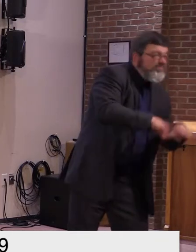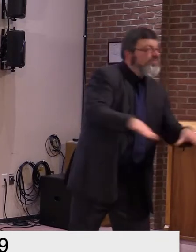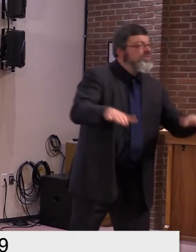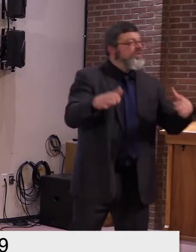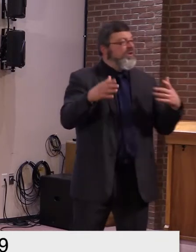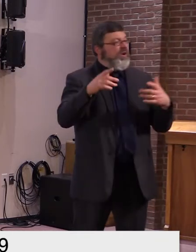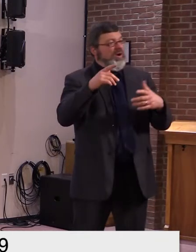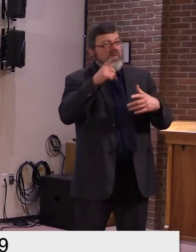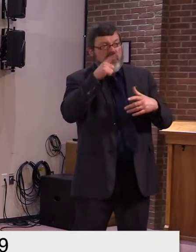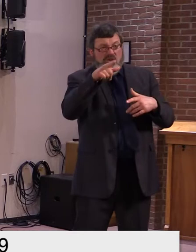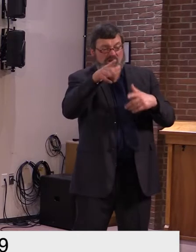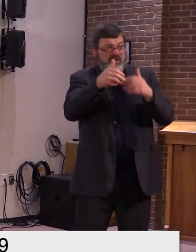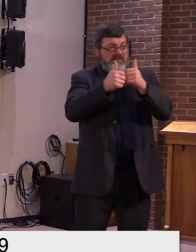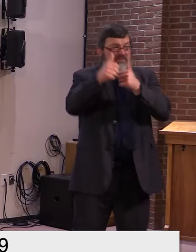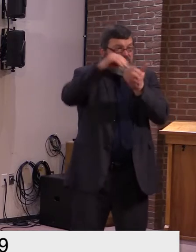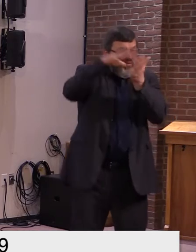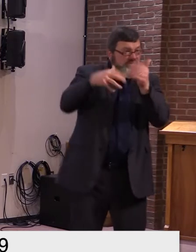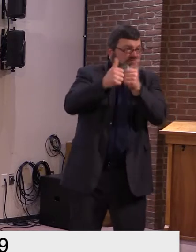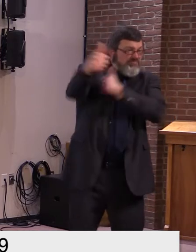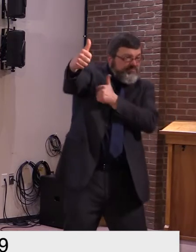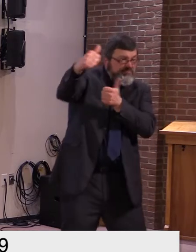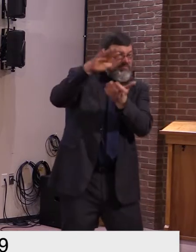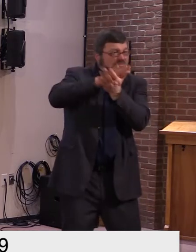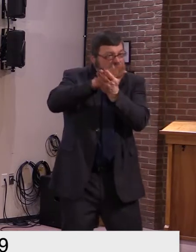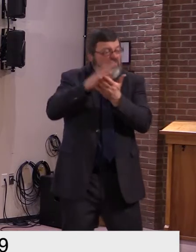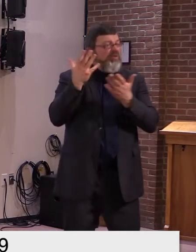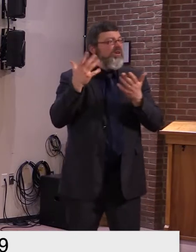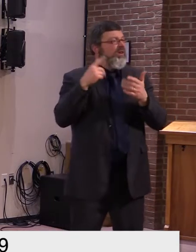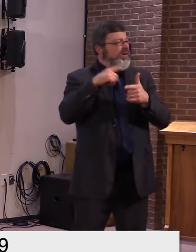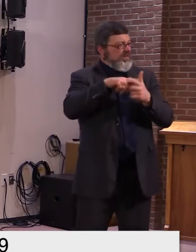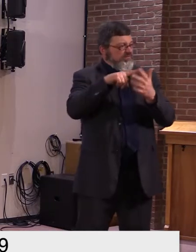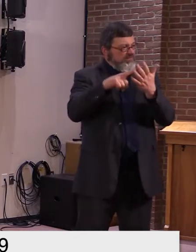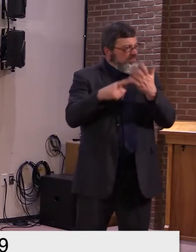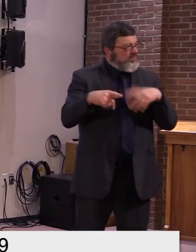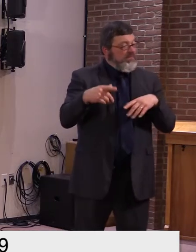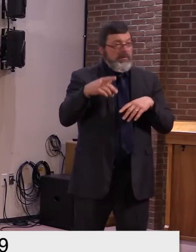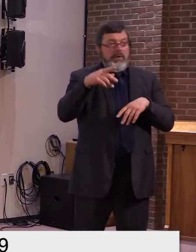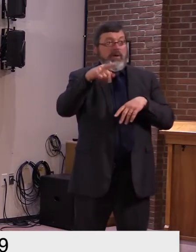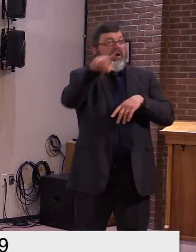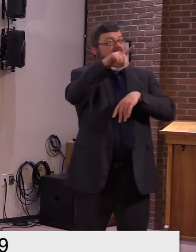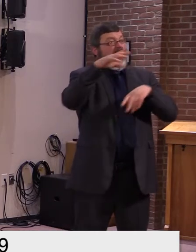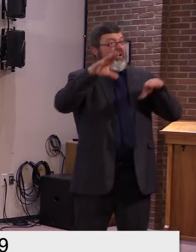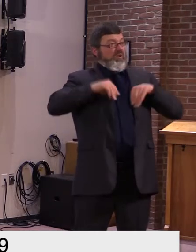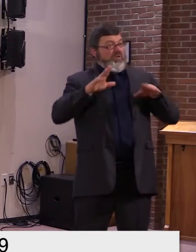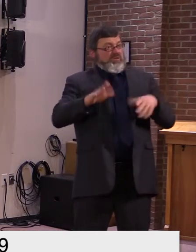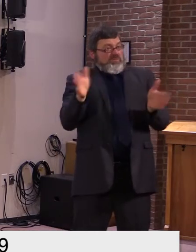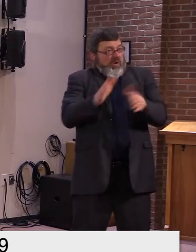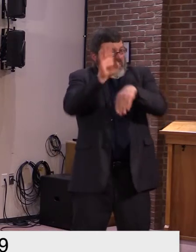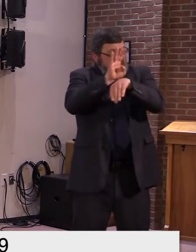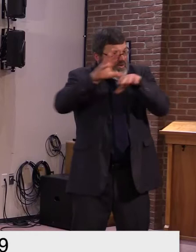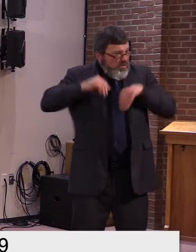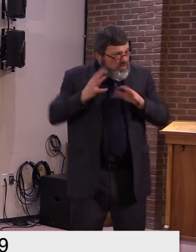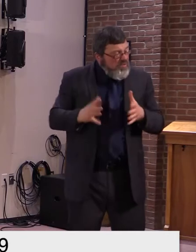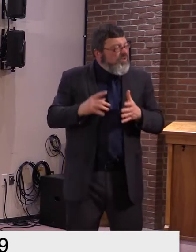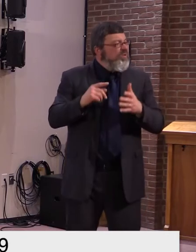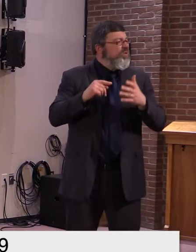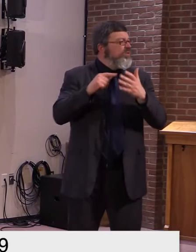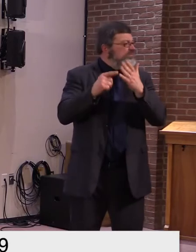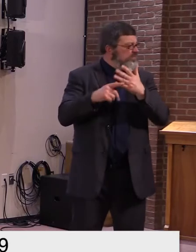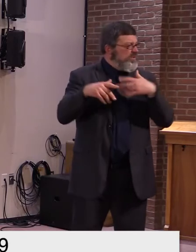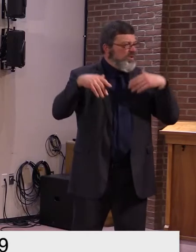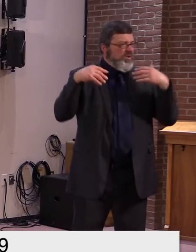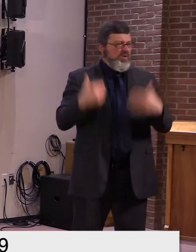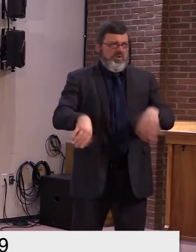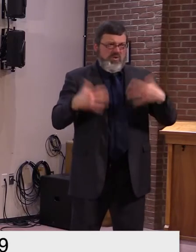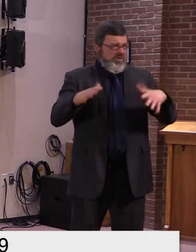at school, folks who have small businesses where they're really devoted to their employees and they're